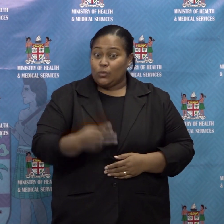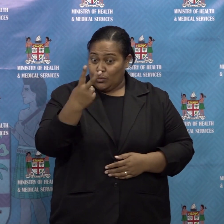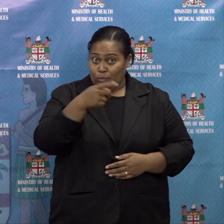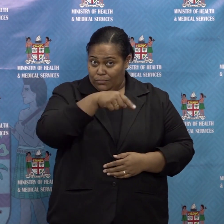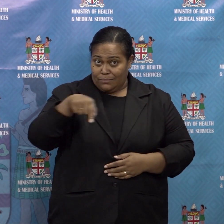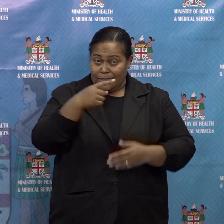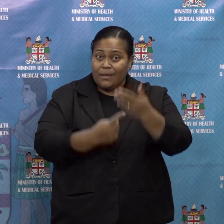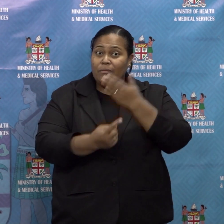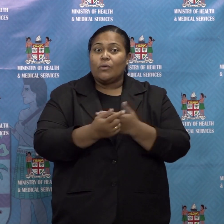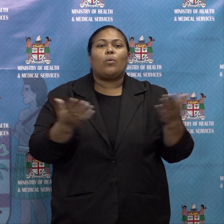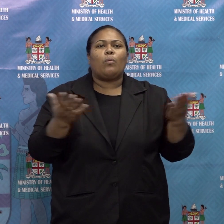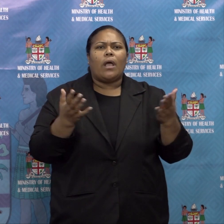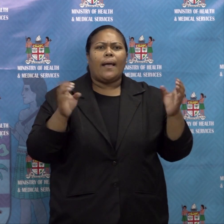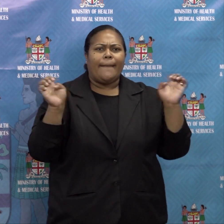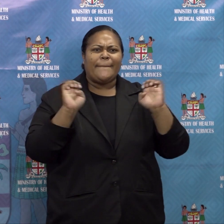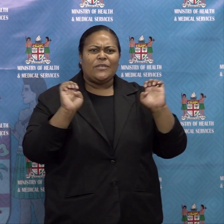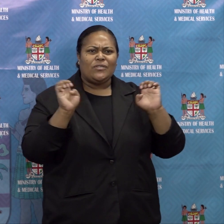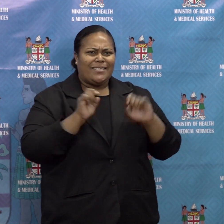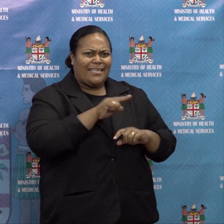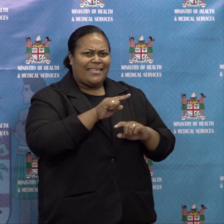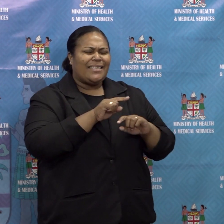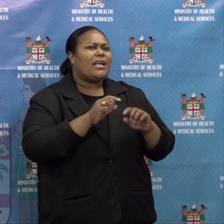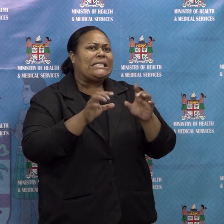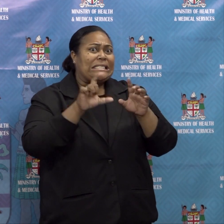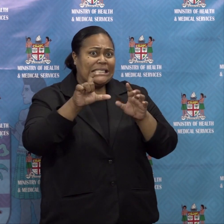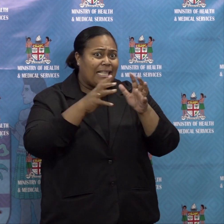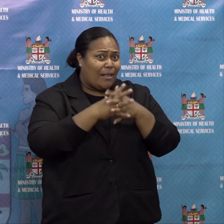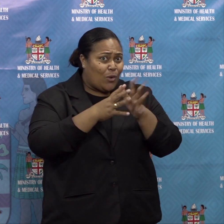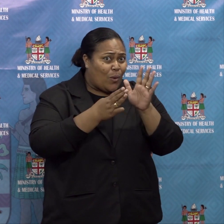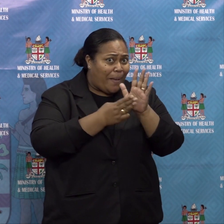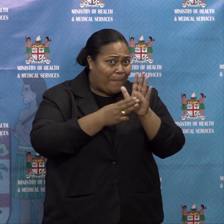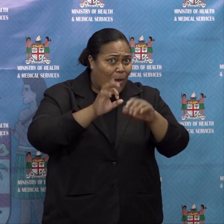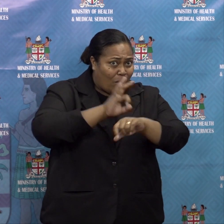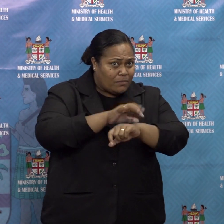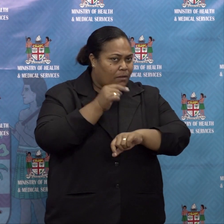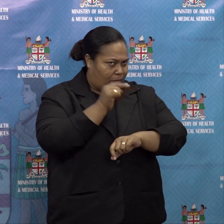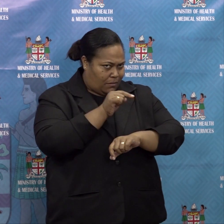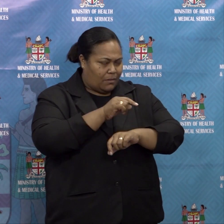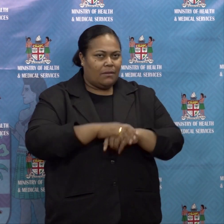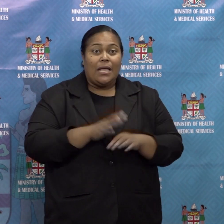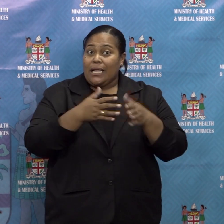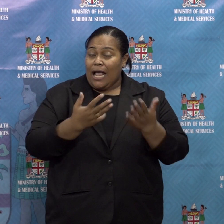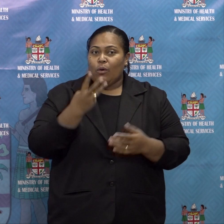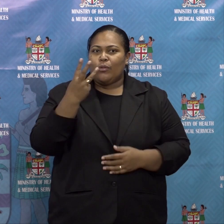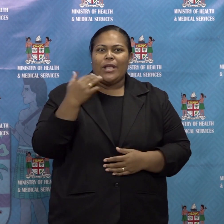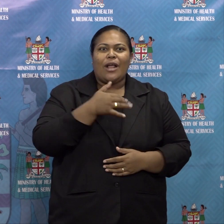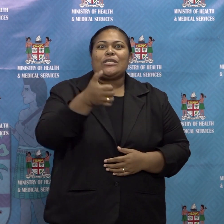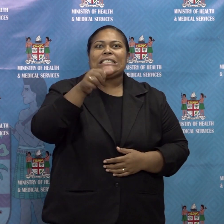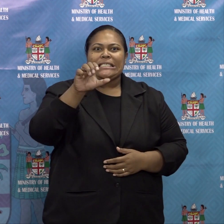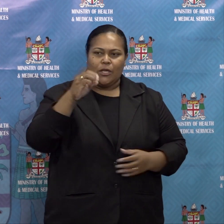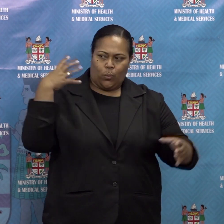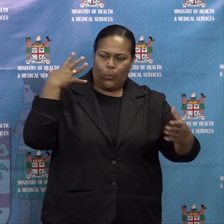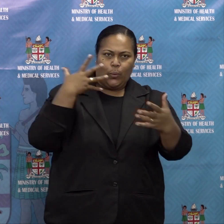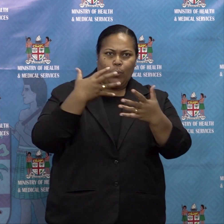cases are in the intensive care unit at the CWM hospital. Fiji has now had 360 cases in total since we